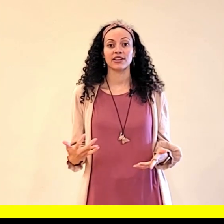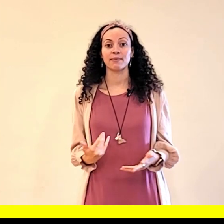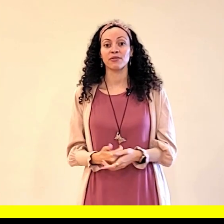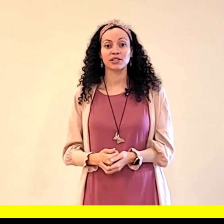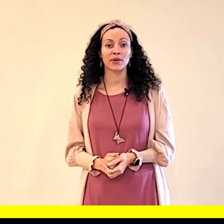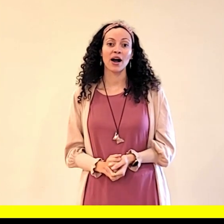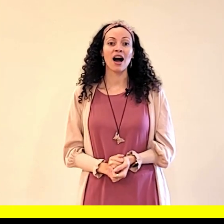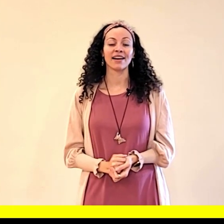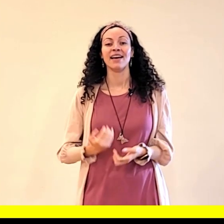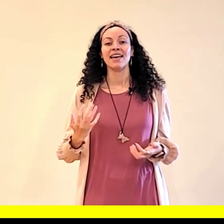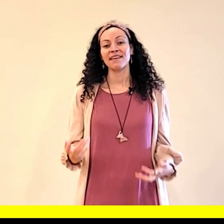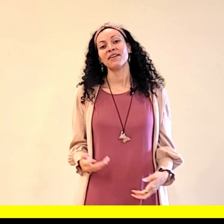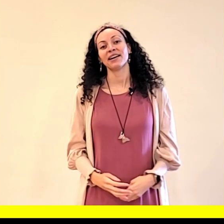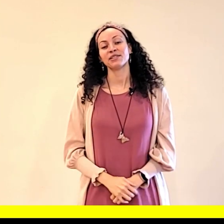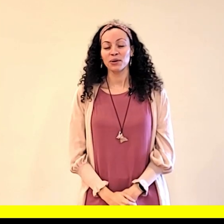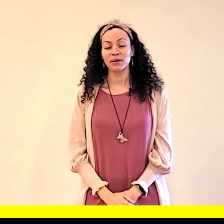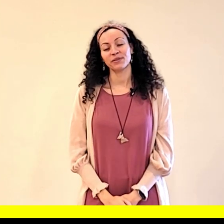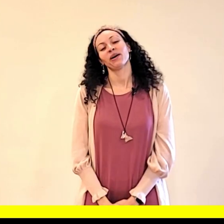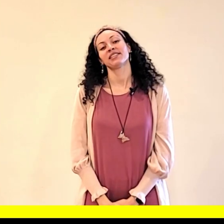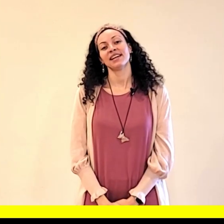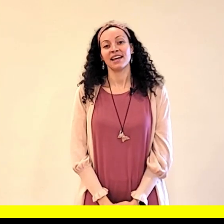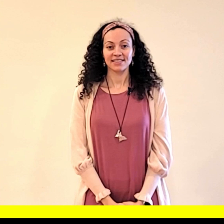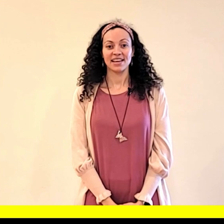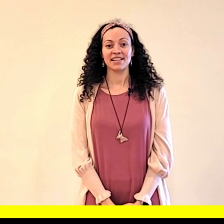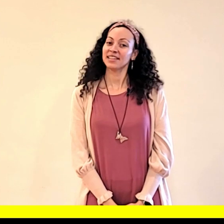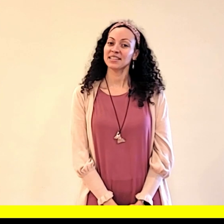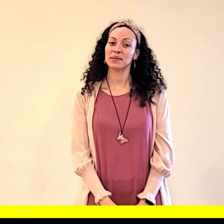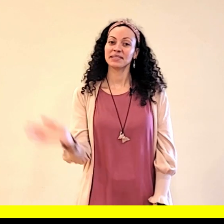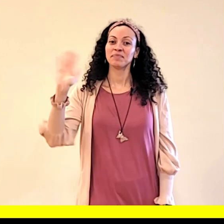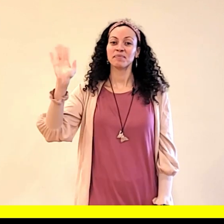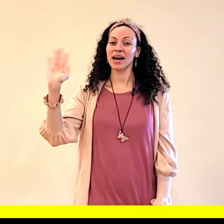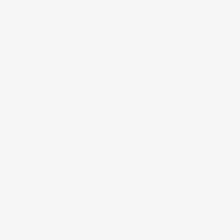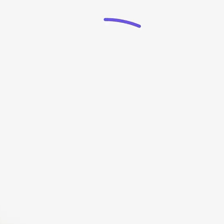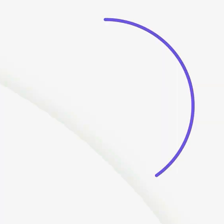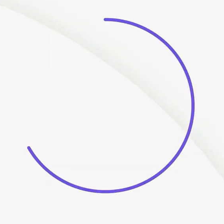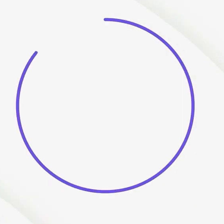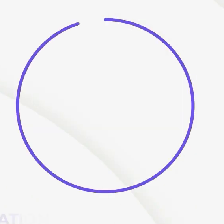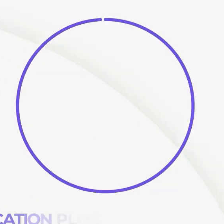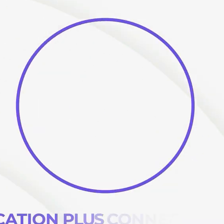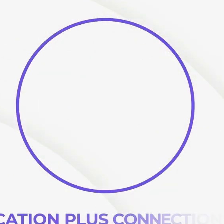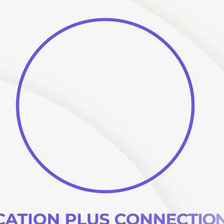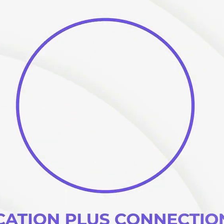to alert them of what's going on. Thank you guys so much for watching, and I'll see you guys in the next one. Bye.